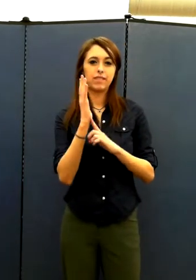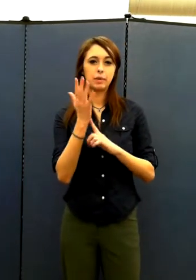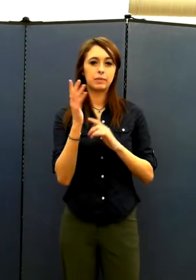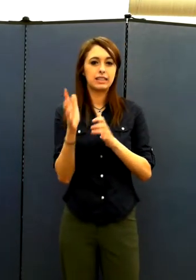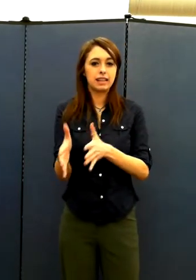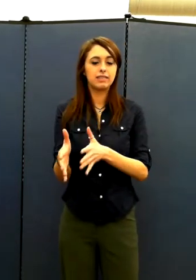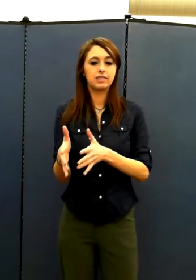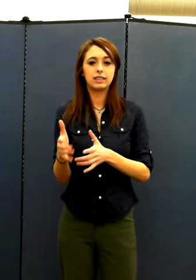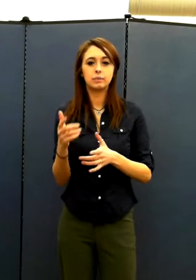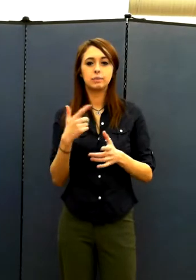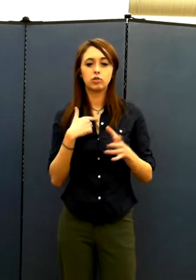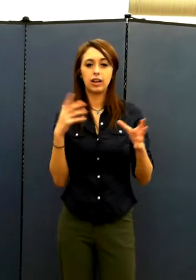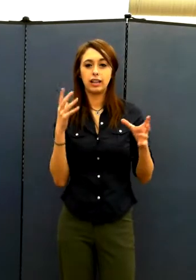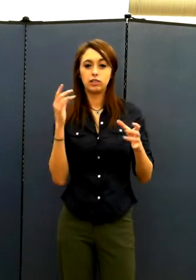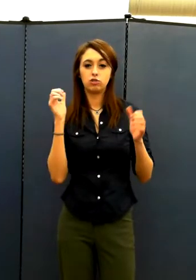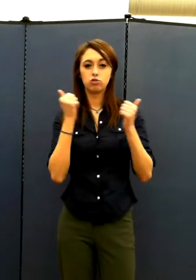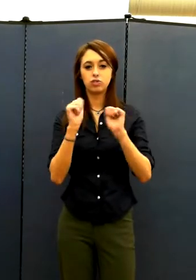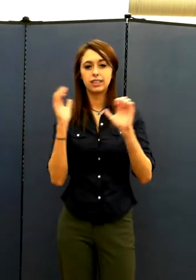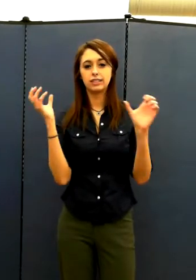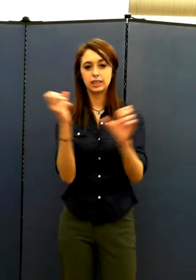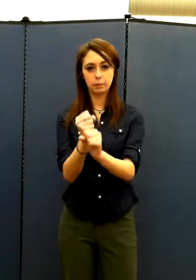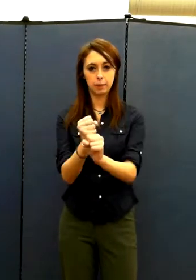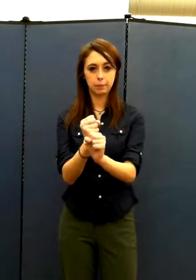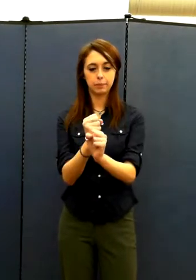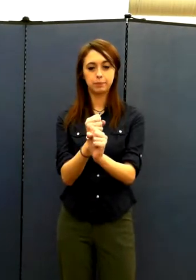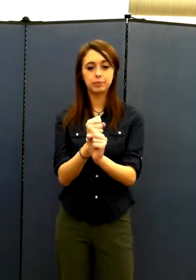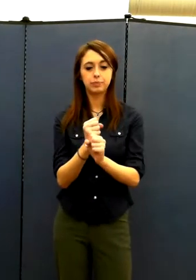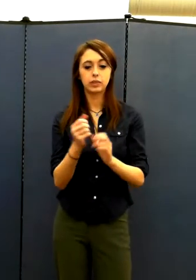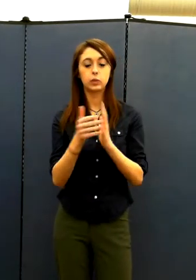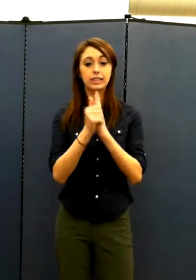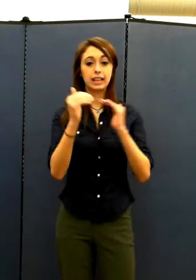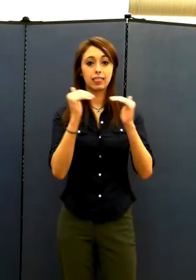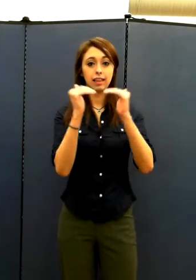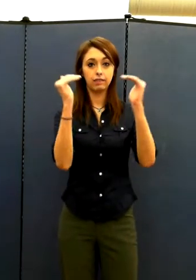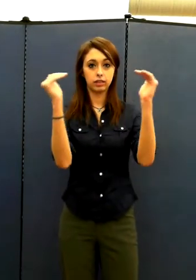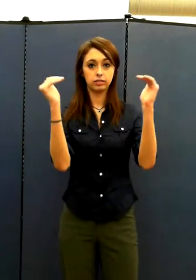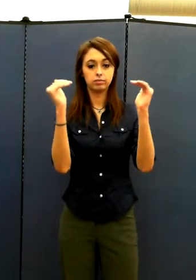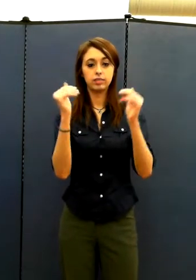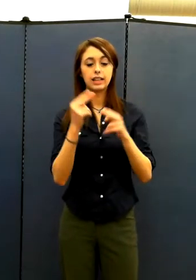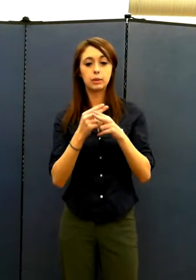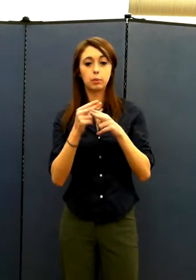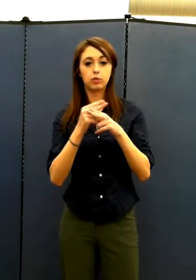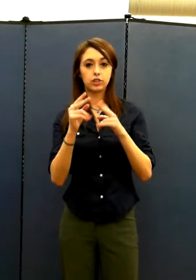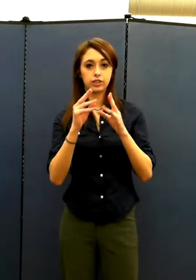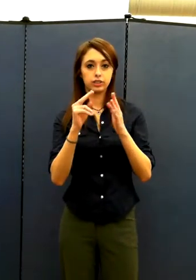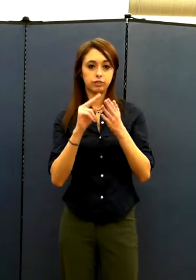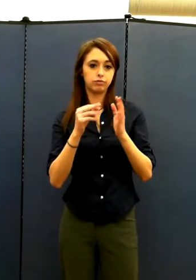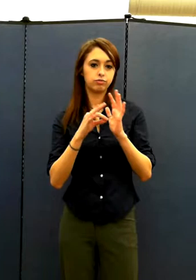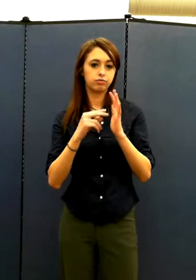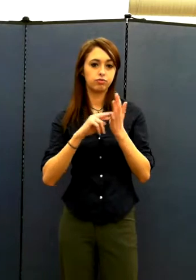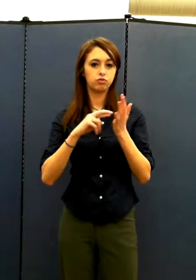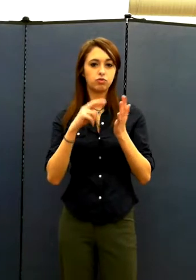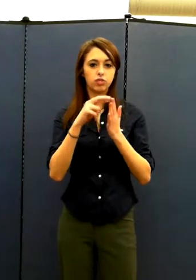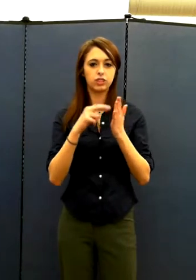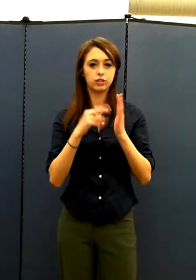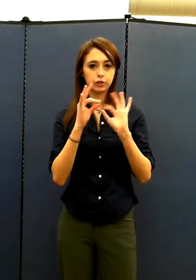slide. So skill level. Also as a provisional interpreter too, there's also going to be times where agencies are going to contact